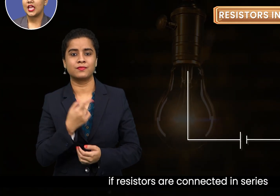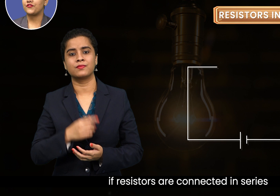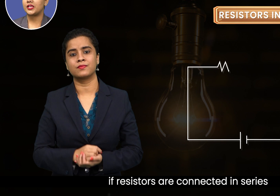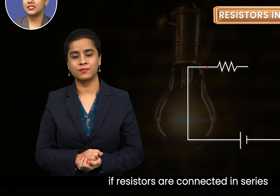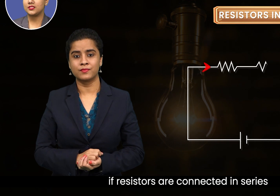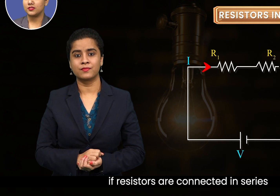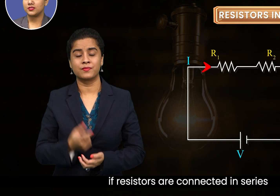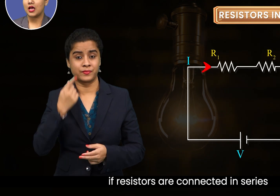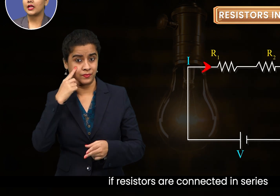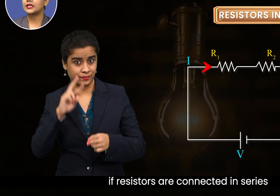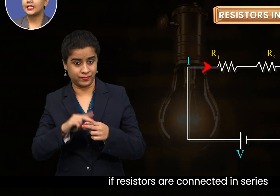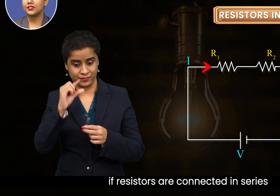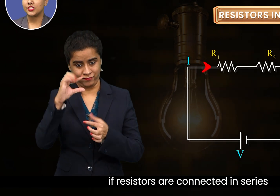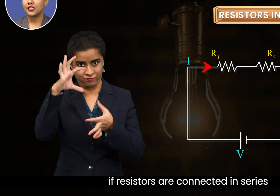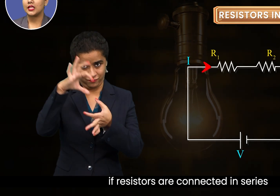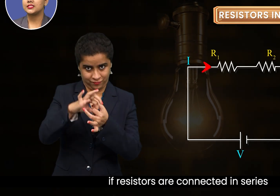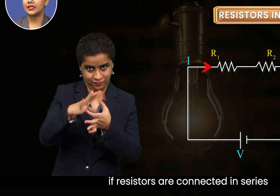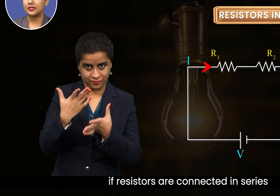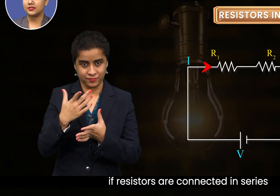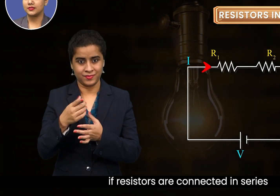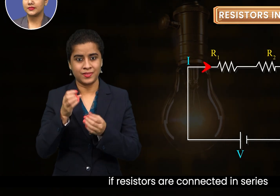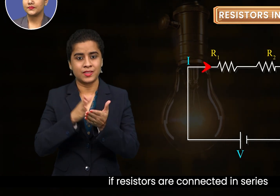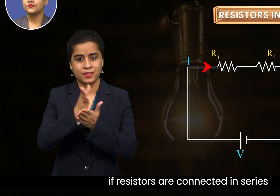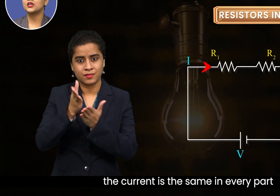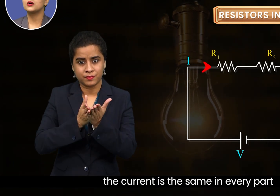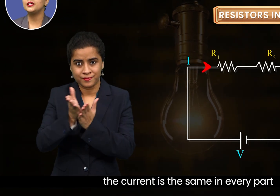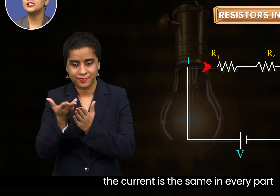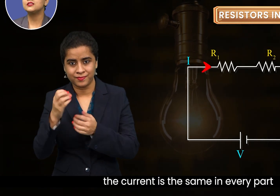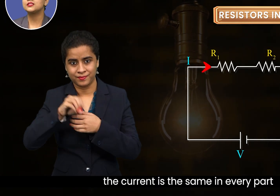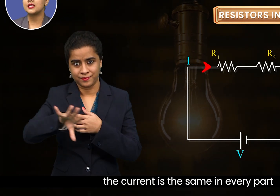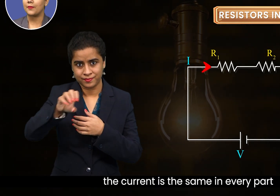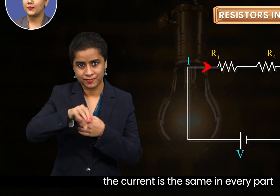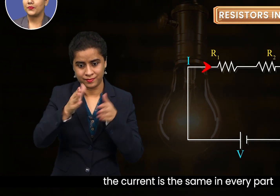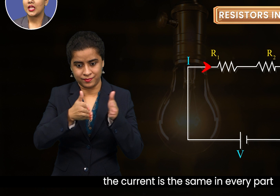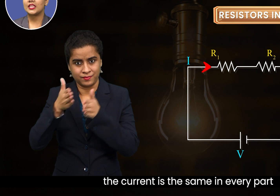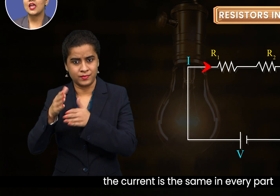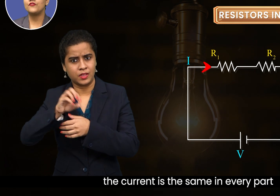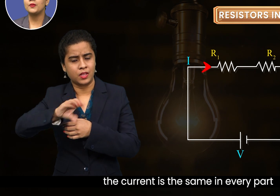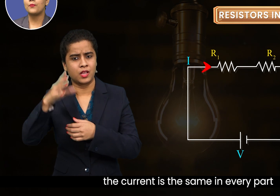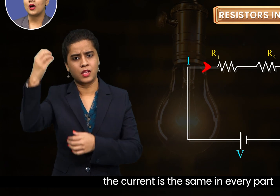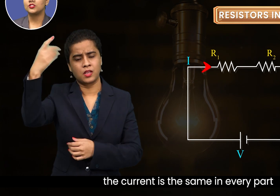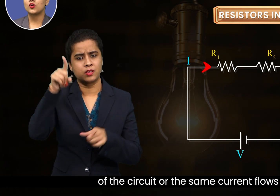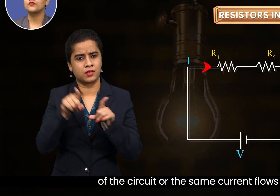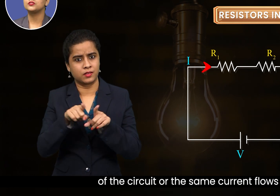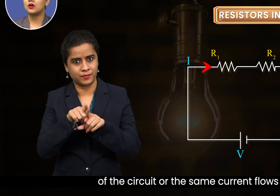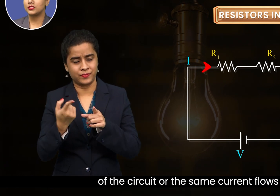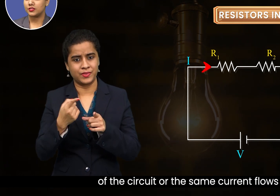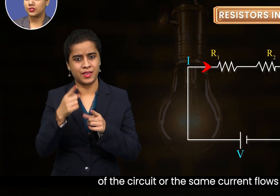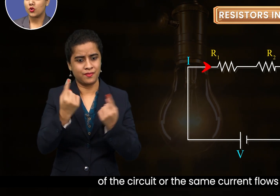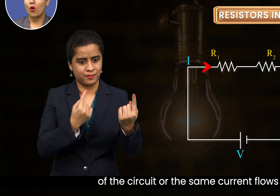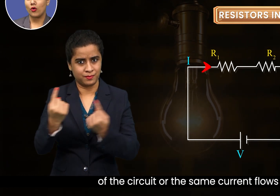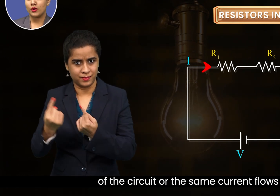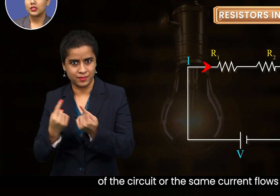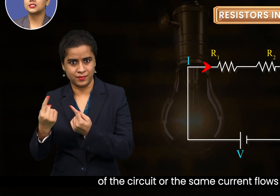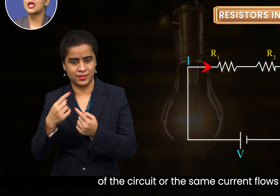Thus, if resistors are connected in series, the current is the same in every part of the